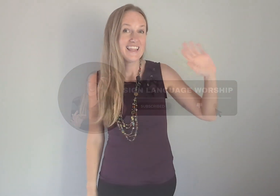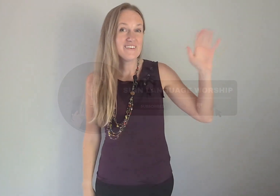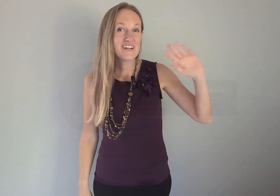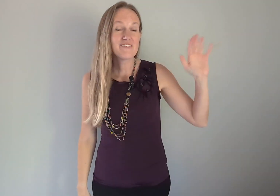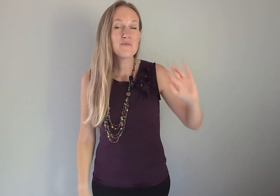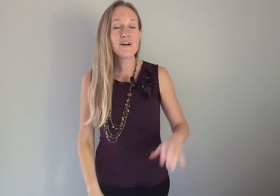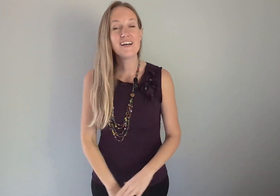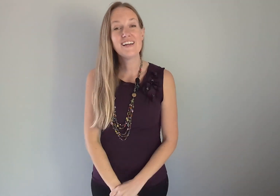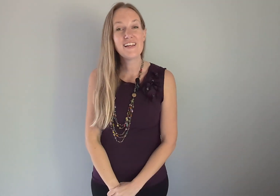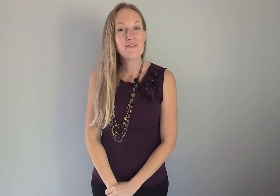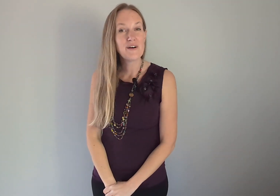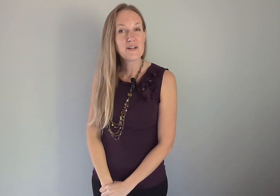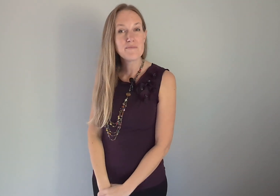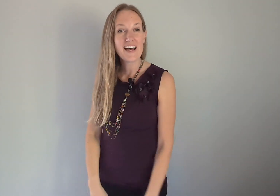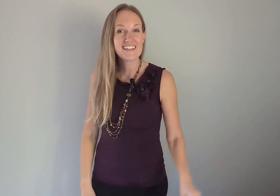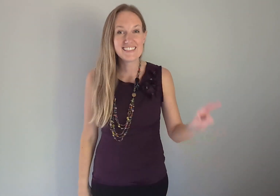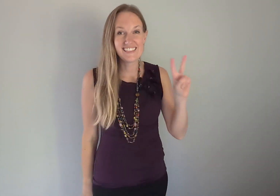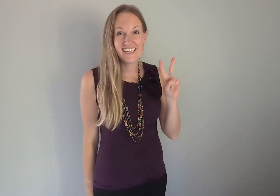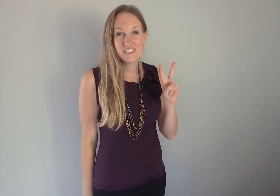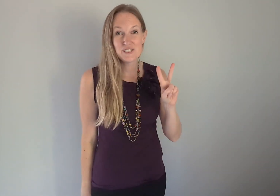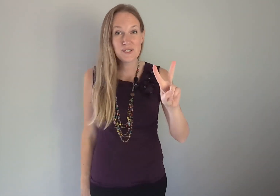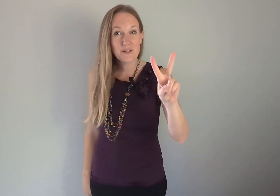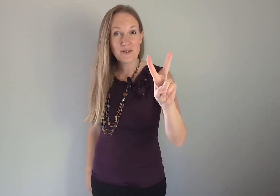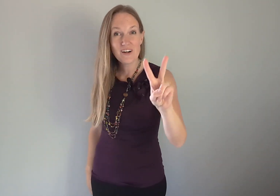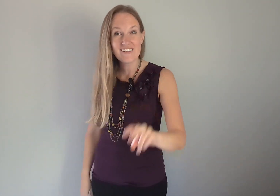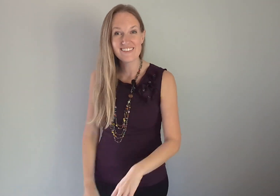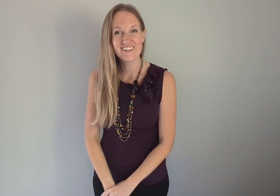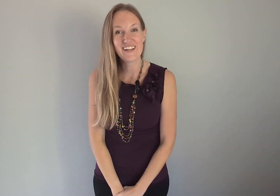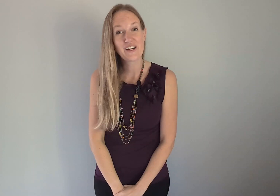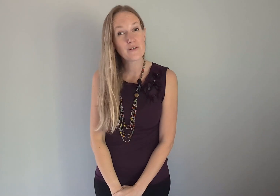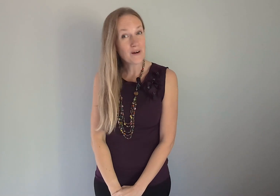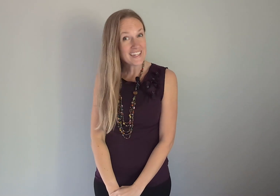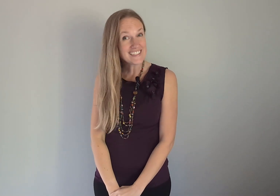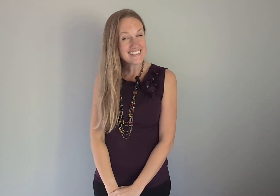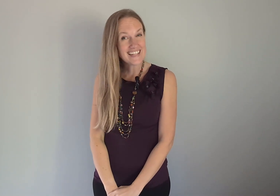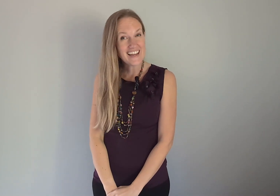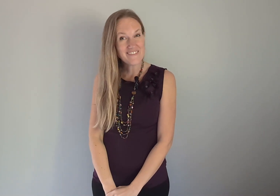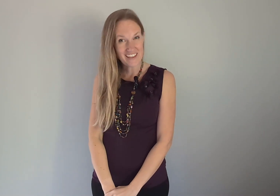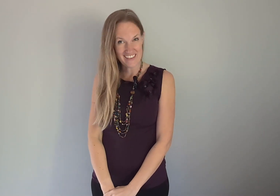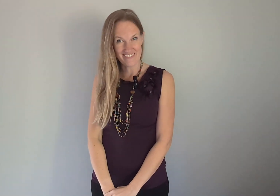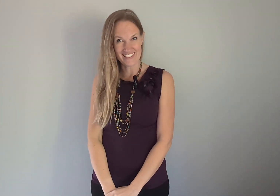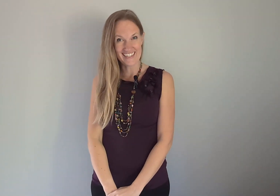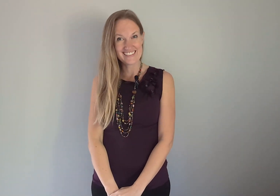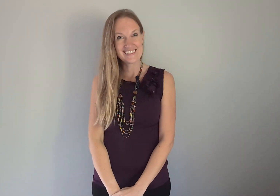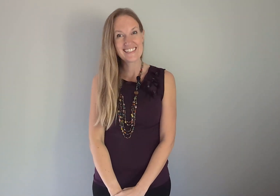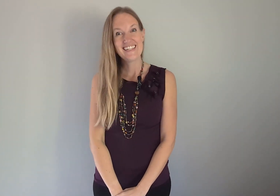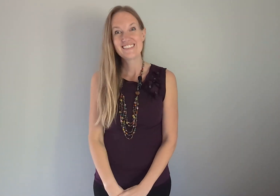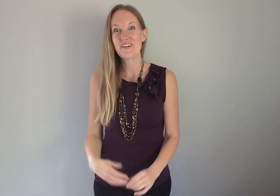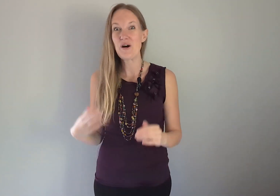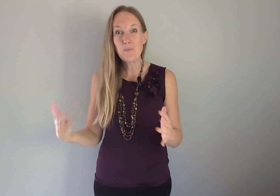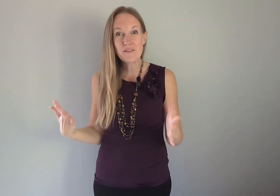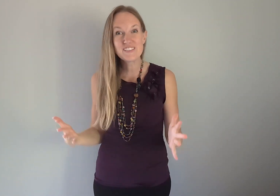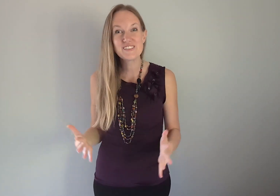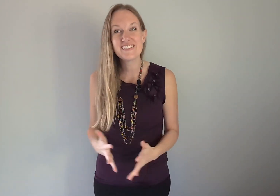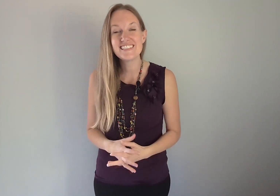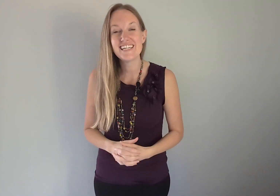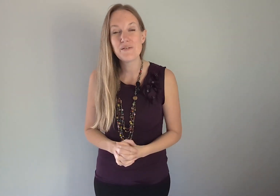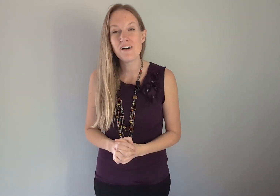Hello everyone, and welcome back to day 2 of learning Great is Thy Faithfulness. So I hope you enjoyed day